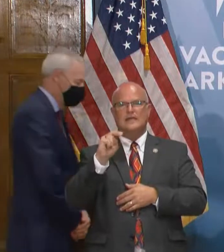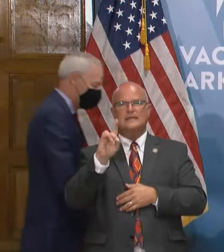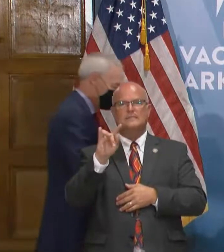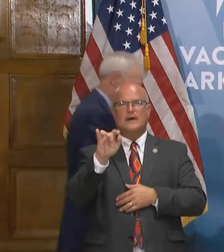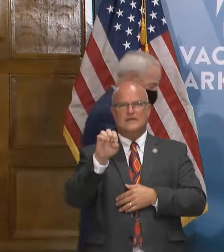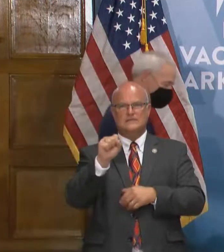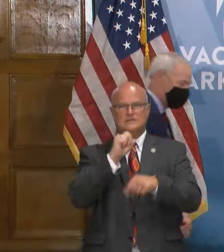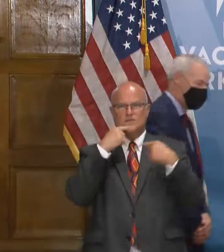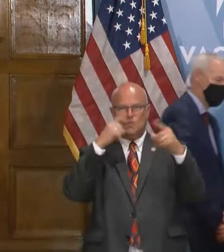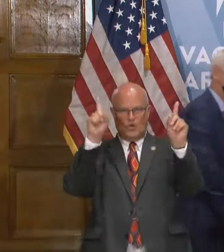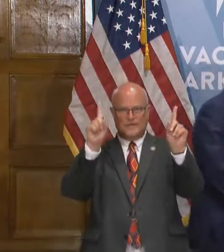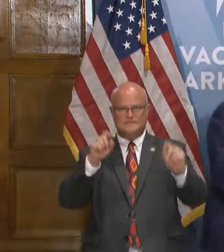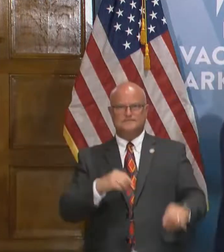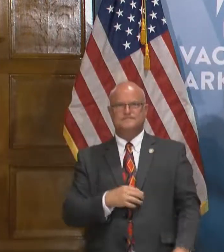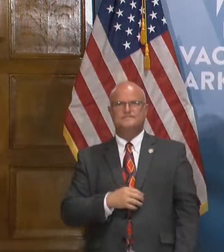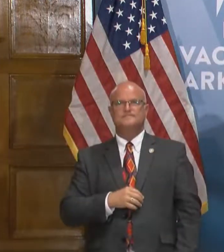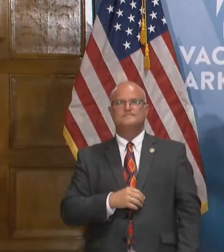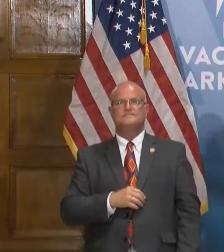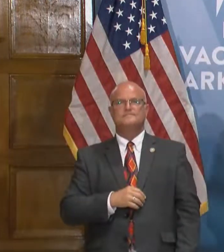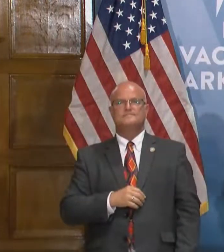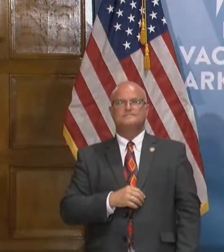Governor.